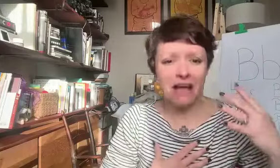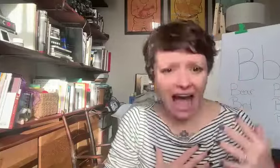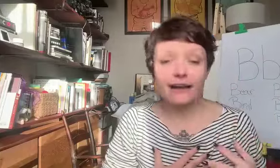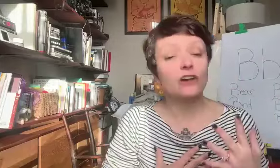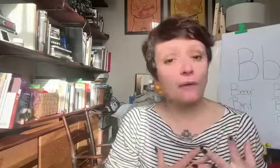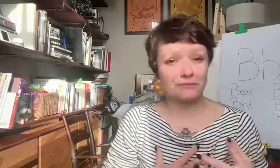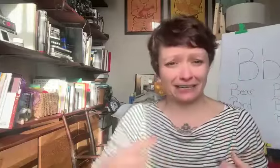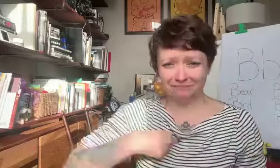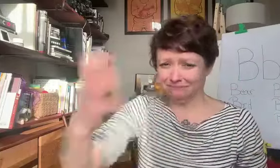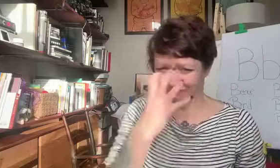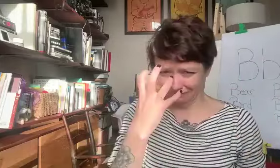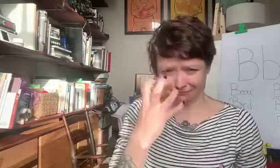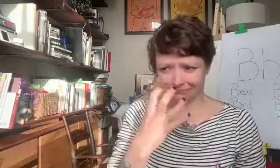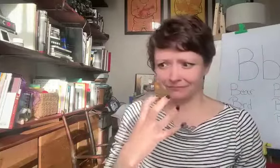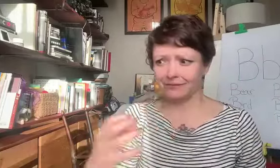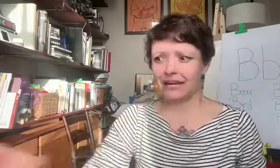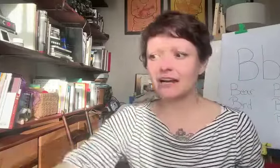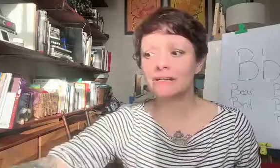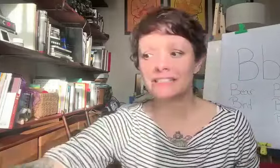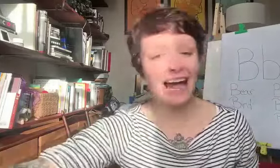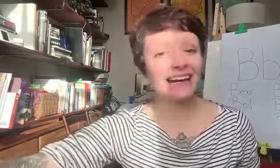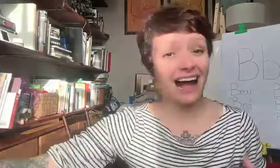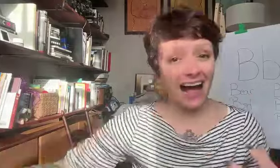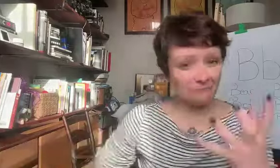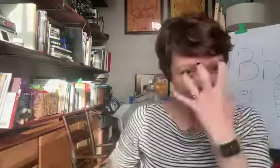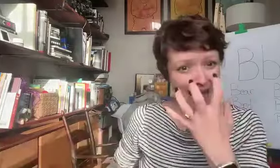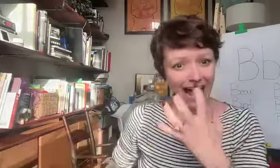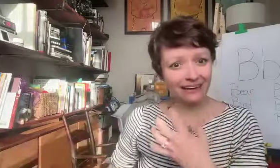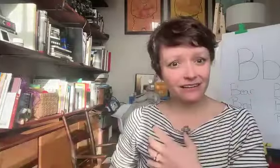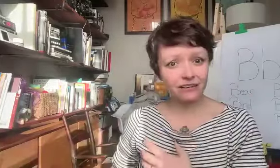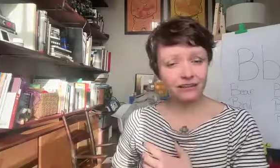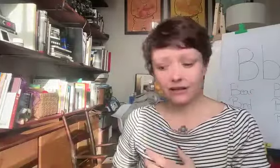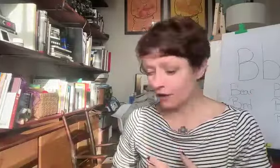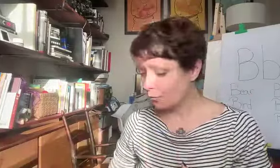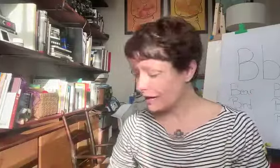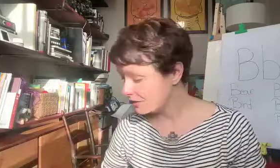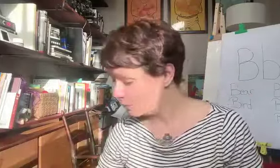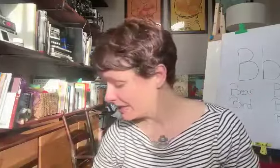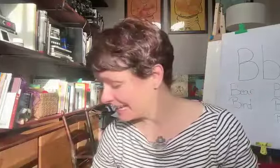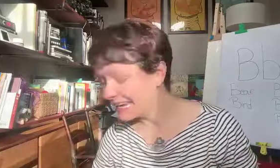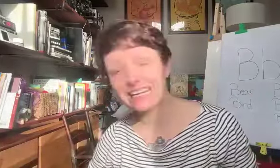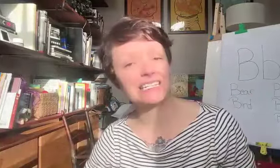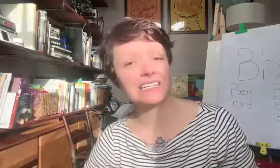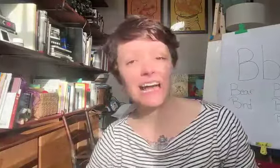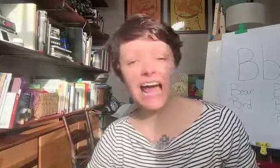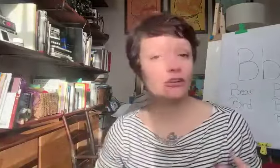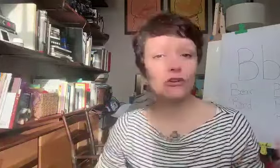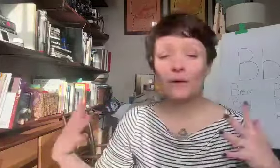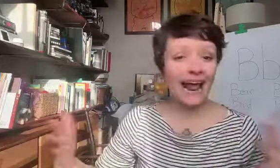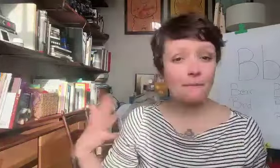mad. No, but you'd be like, and you can sign, I'm mad. when a kid is and you don't know what happened